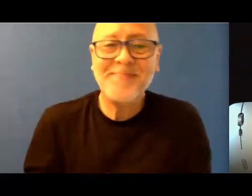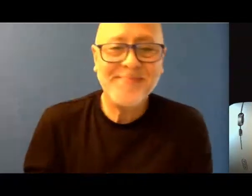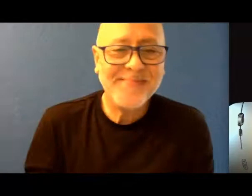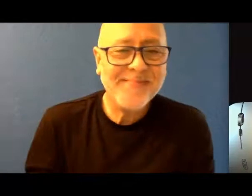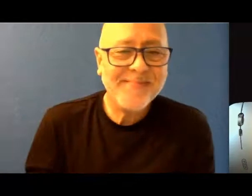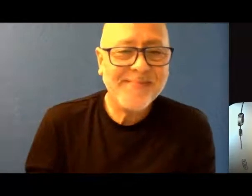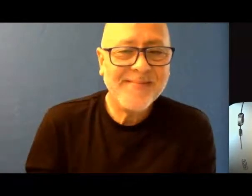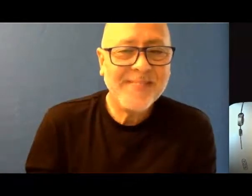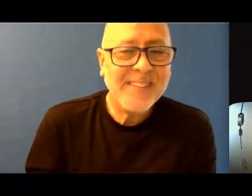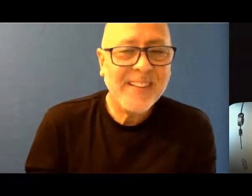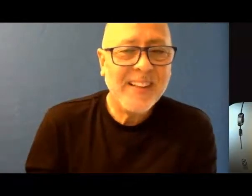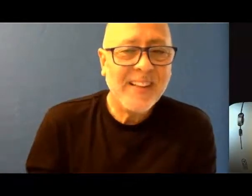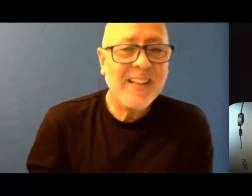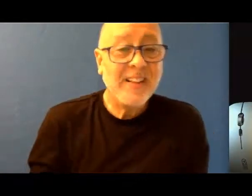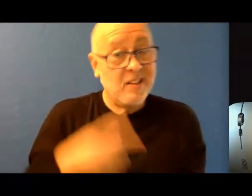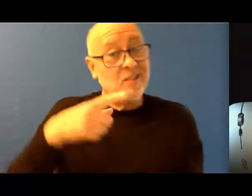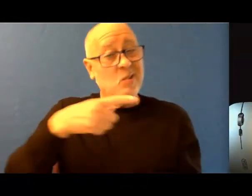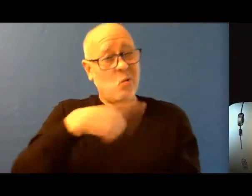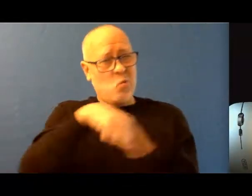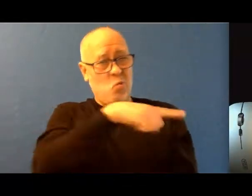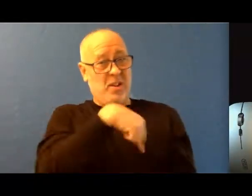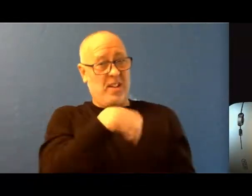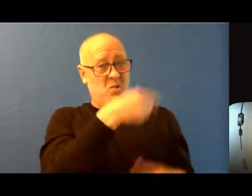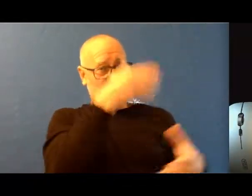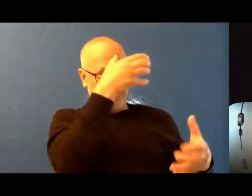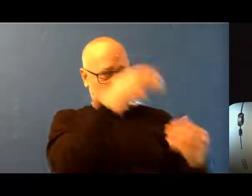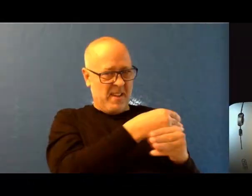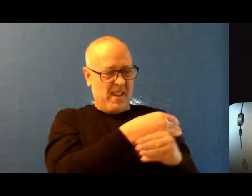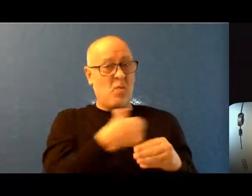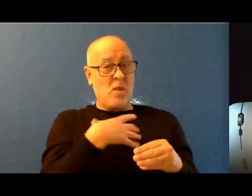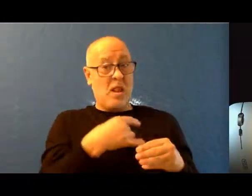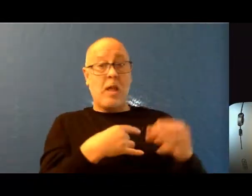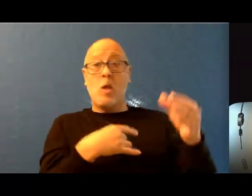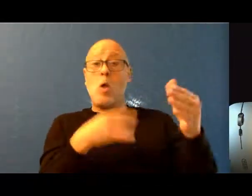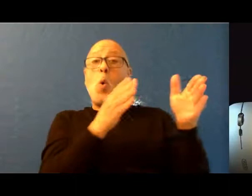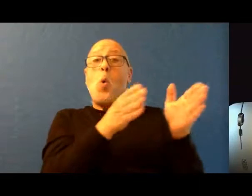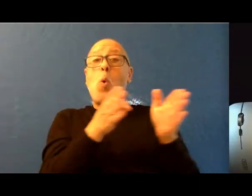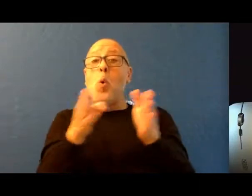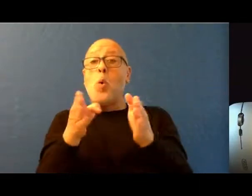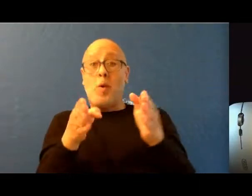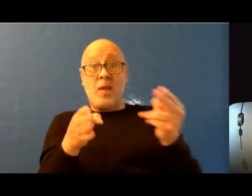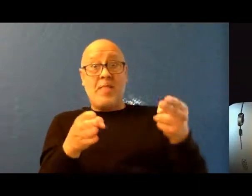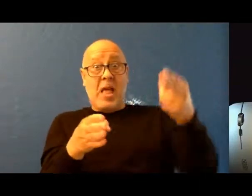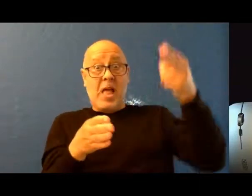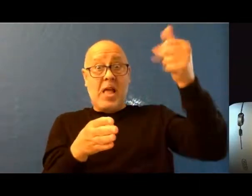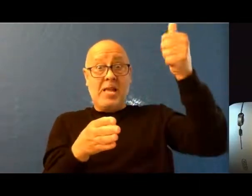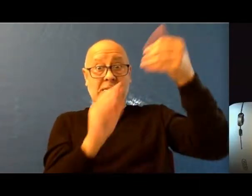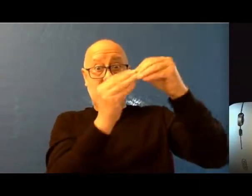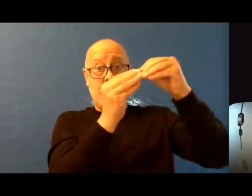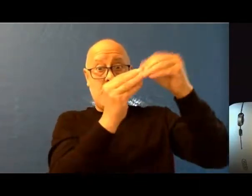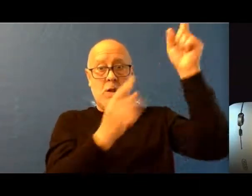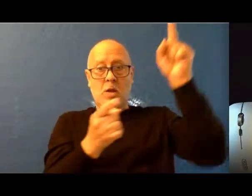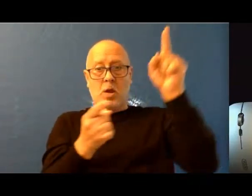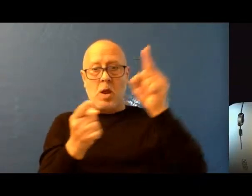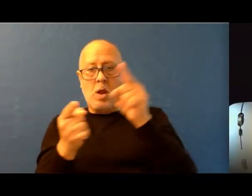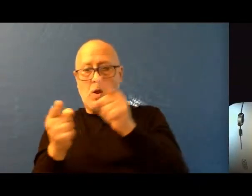Now, as mathematicians, we normally like to put things in order from the highest exponent down to the lowest. So if I was being